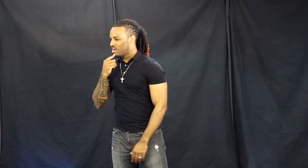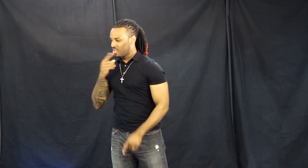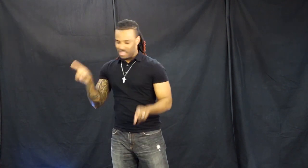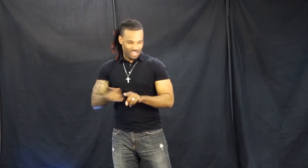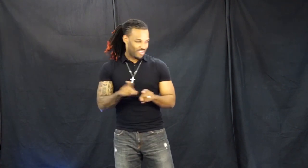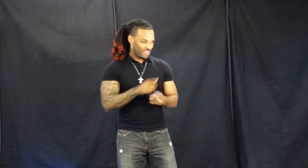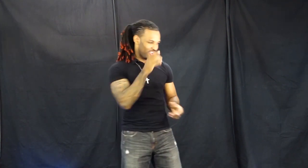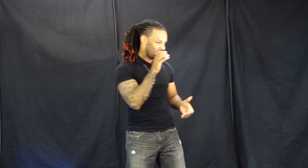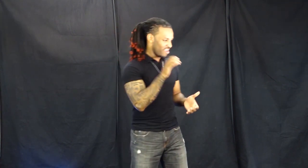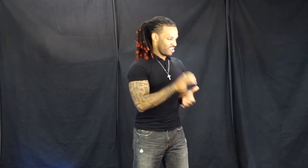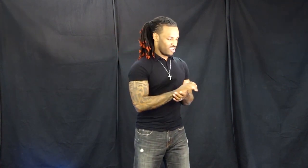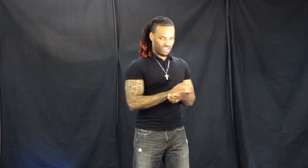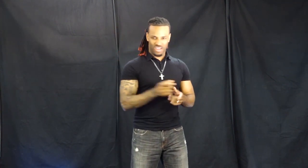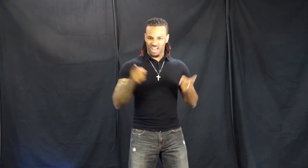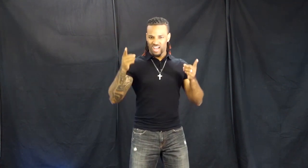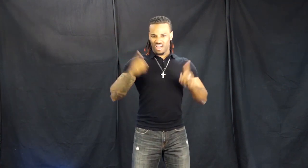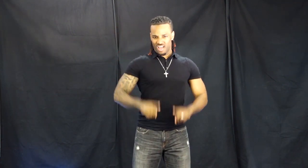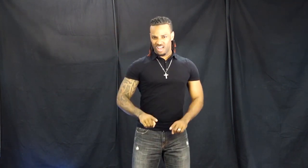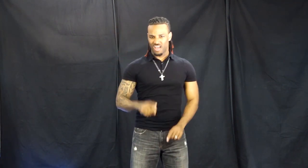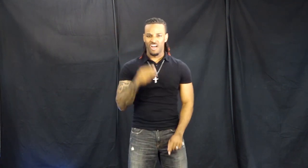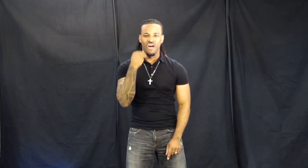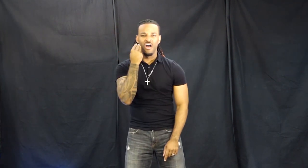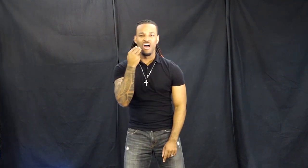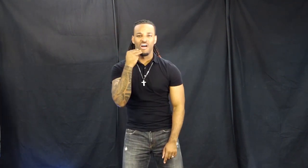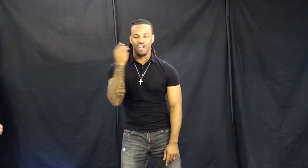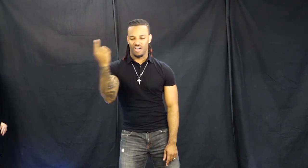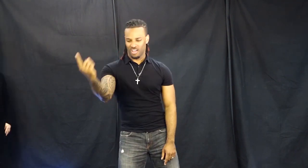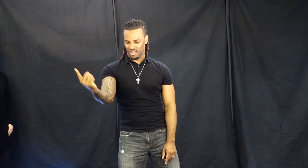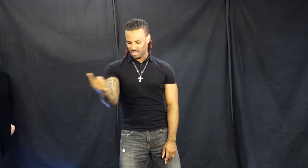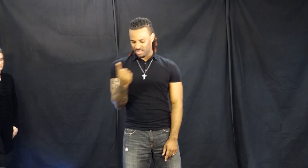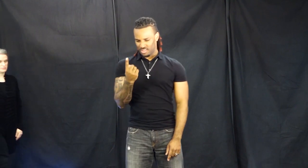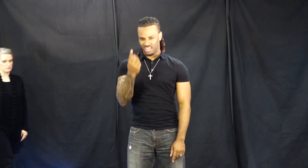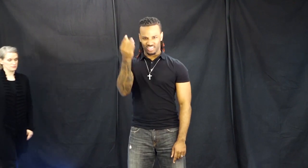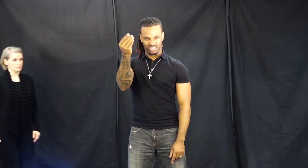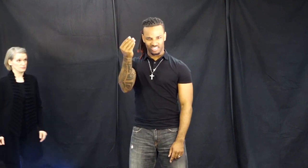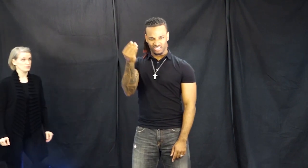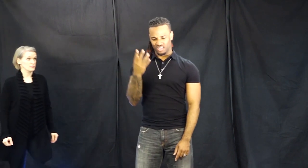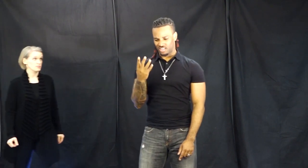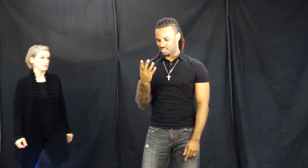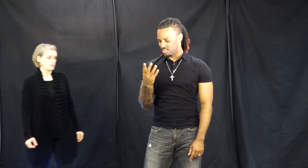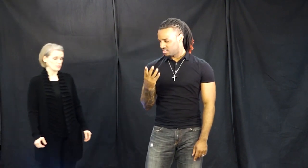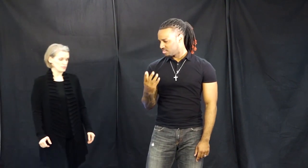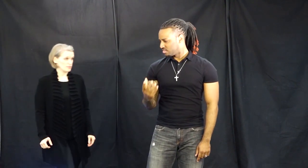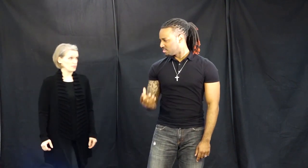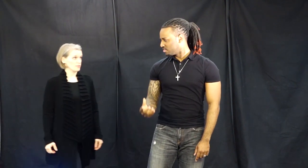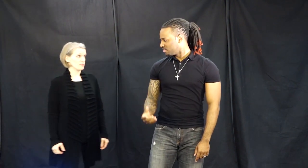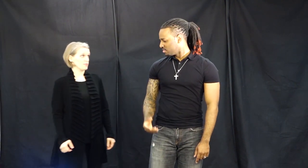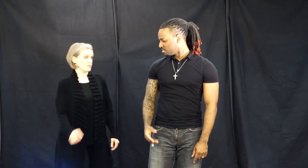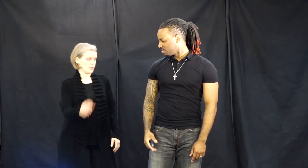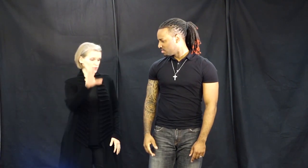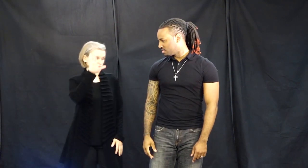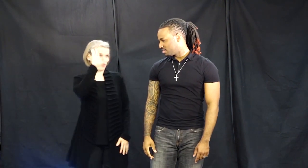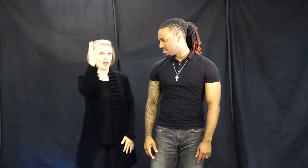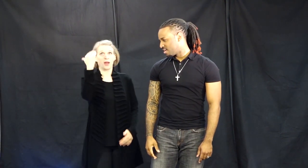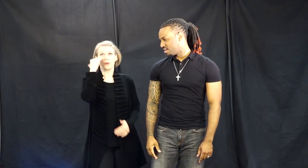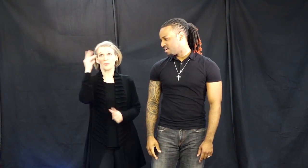Angelica, missing my wife. That's when Miss Mariah Reynolds walked into my life. She said, I know you are a man of